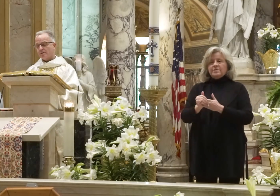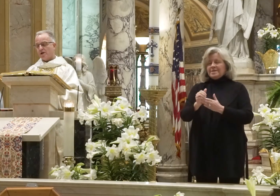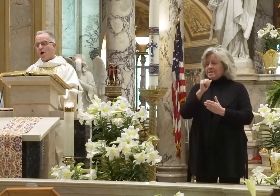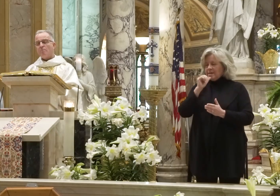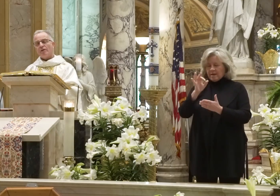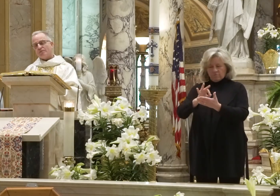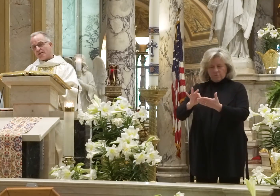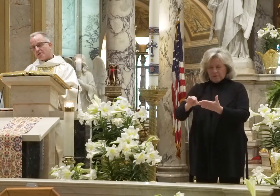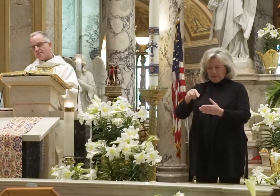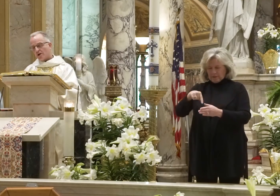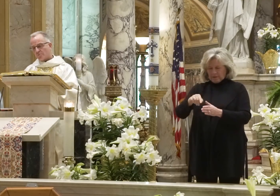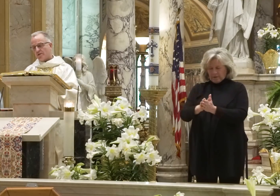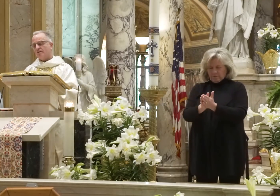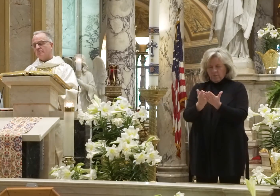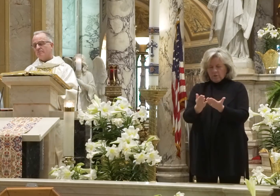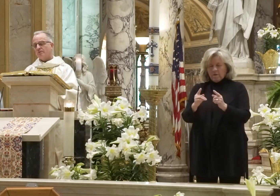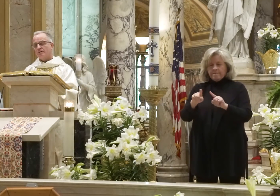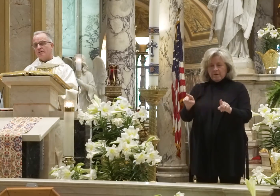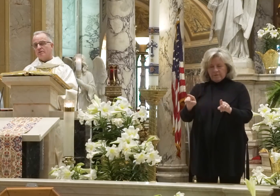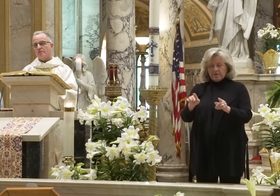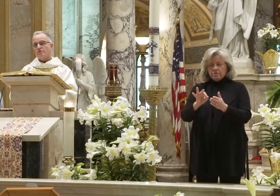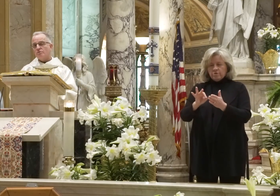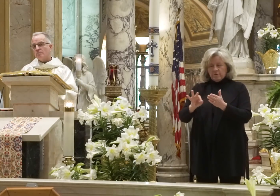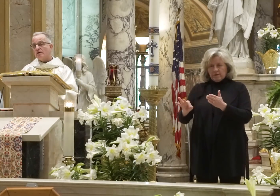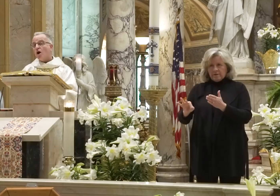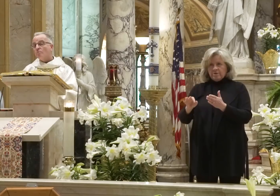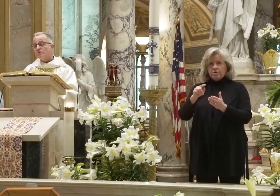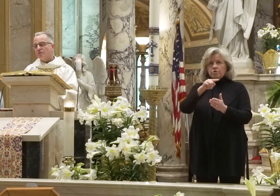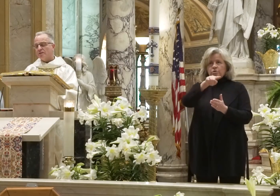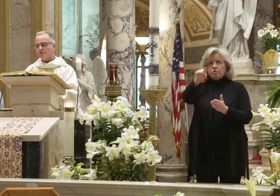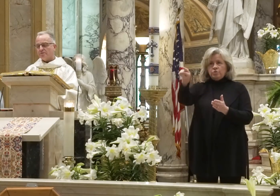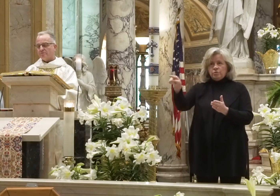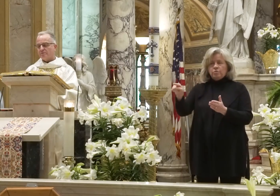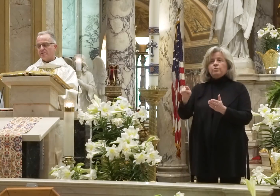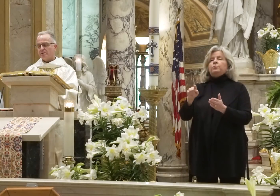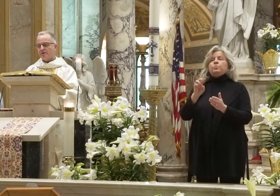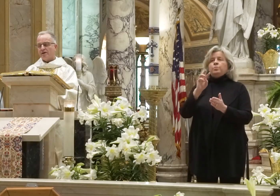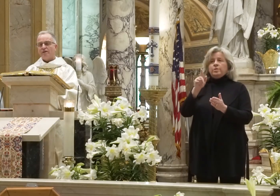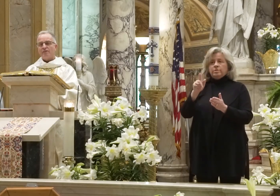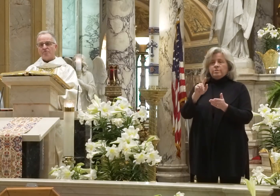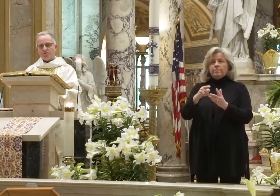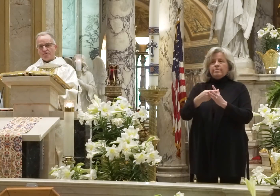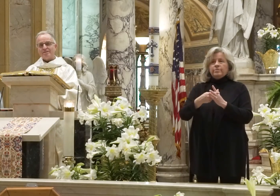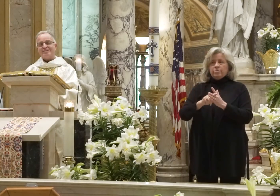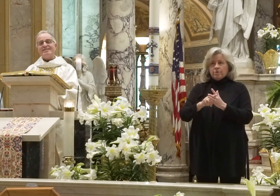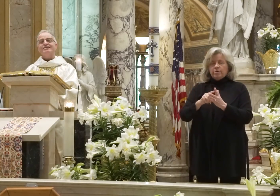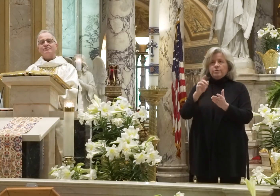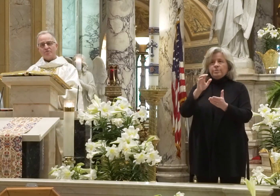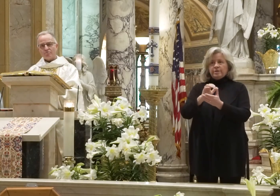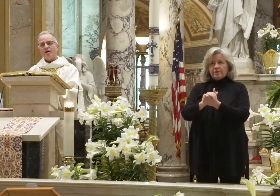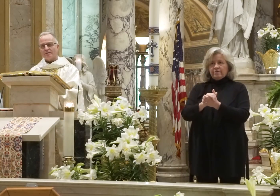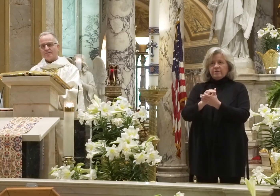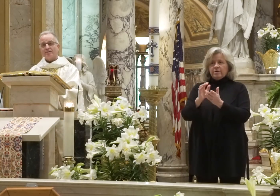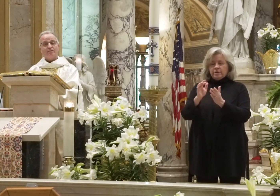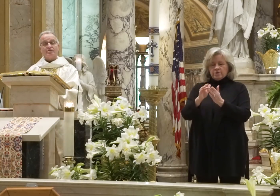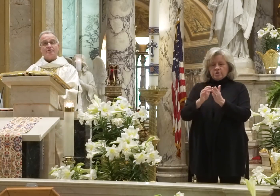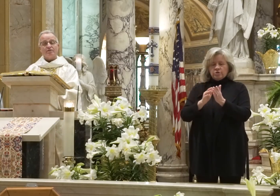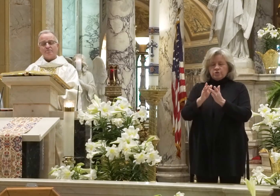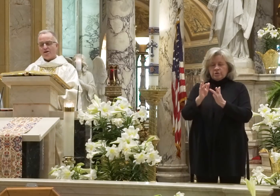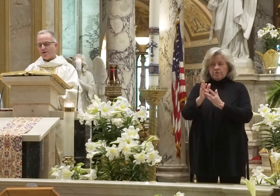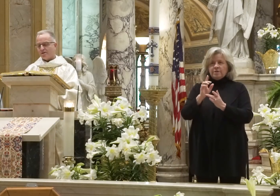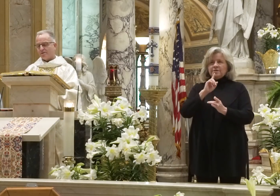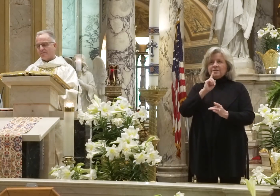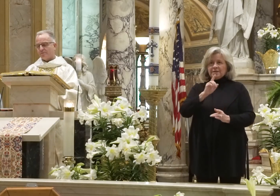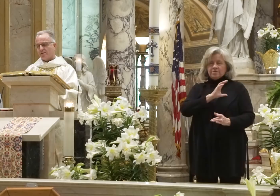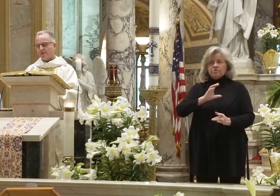book, but these are written that you may come to believe that Jesus is the Christ, the